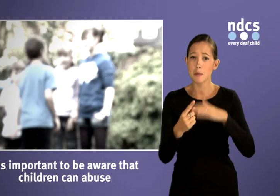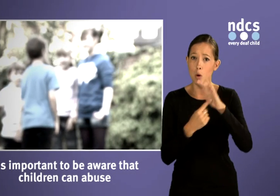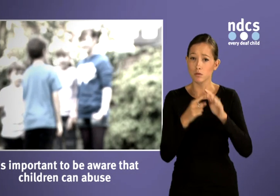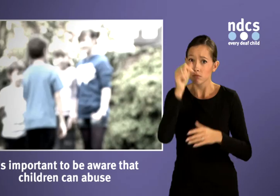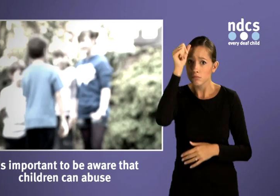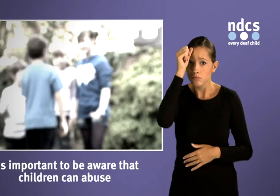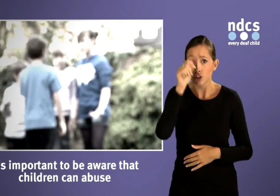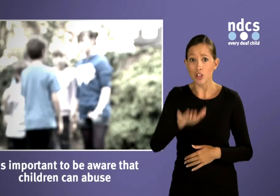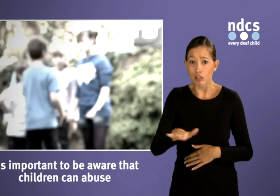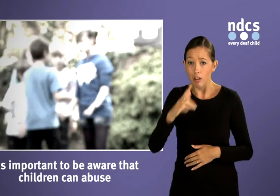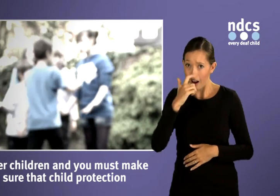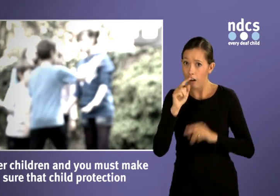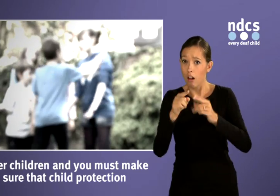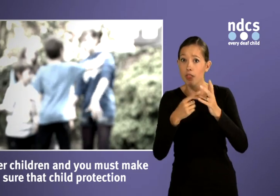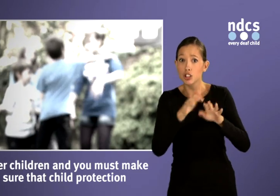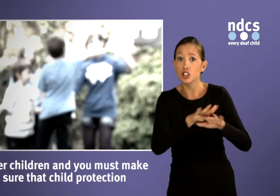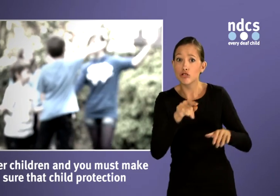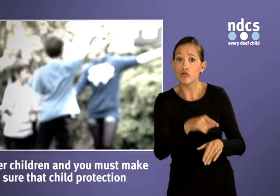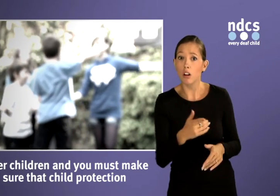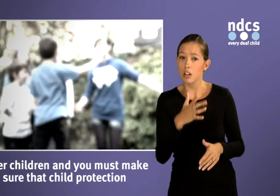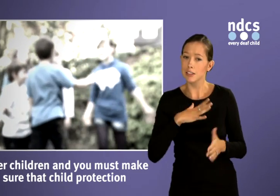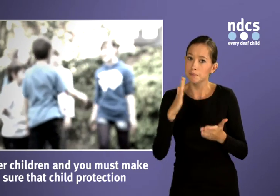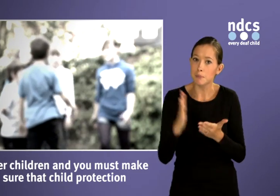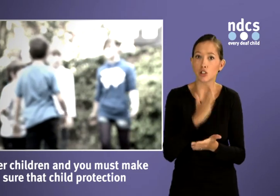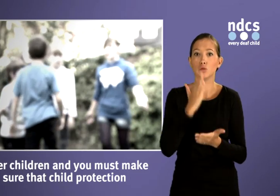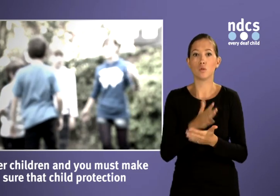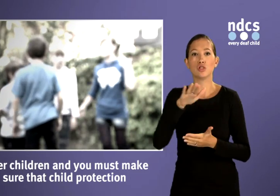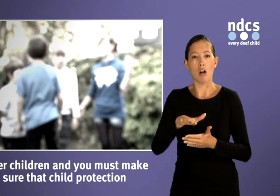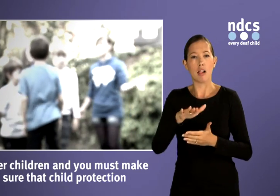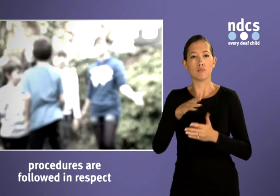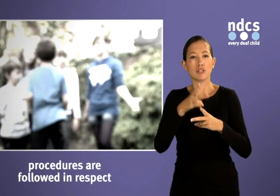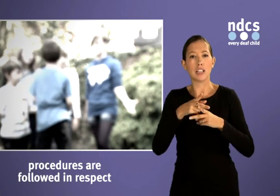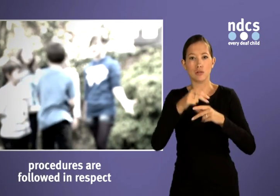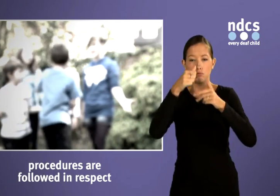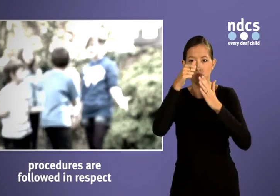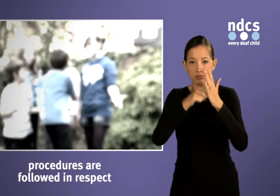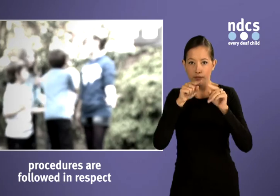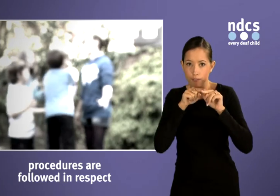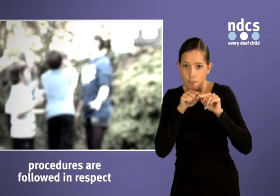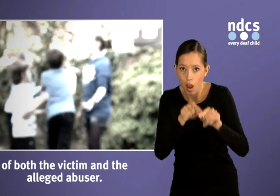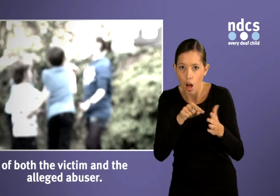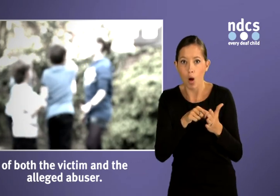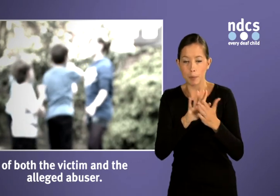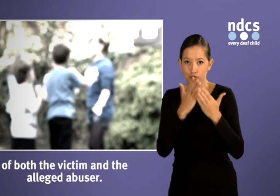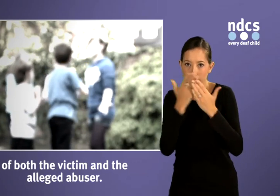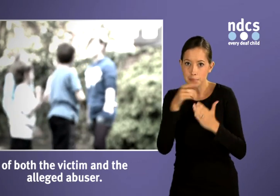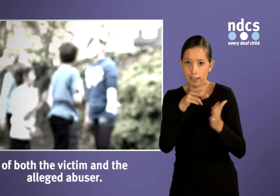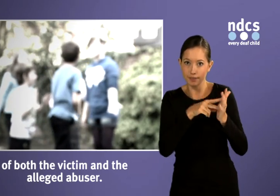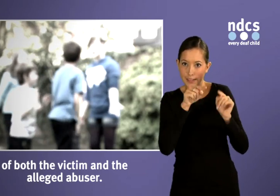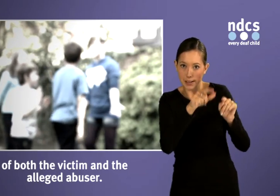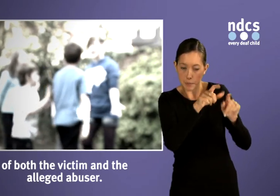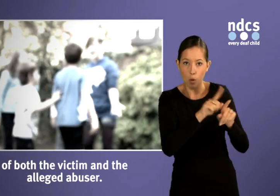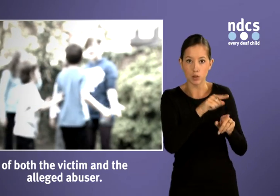It's important to be aware that children can abuse other children, and you must make sure that child protection procedures are followed in respect of both the